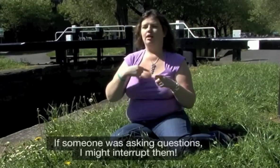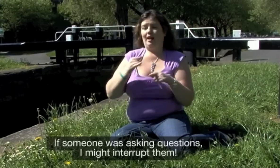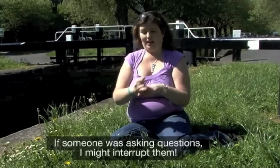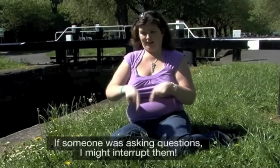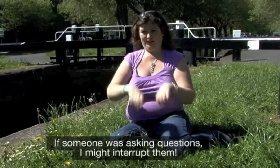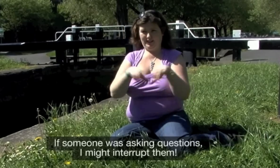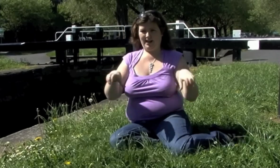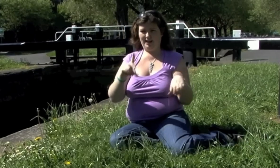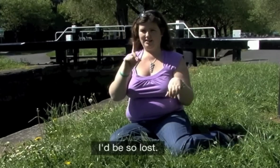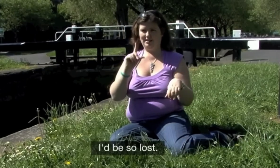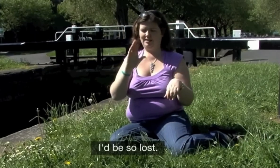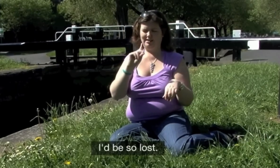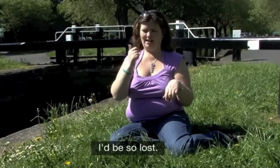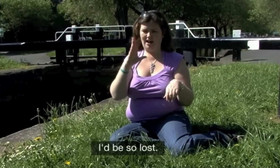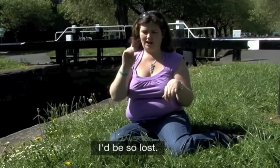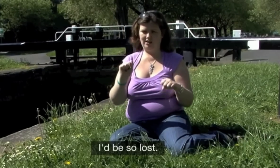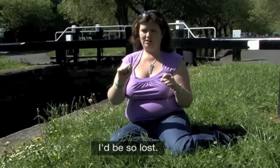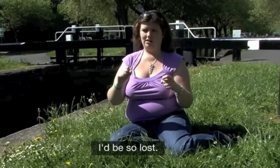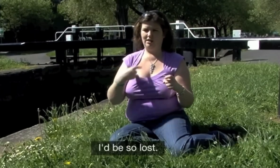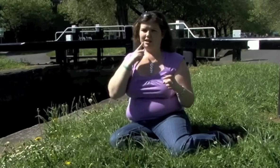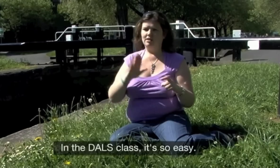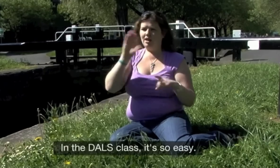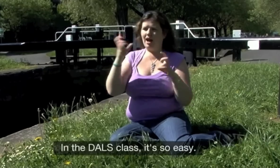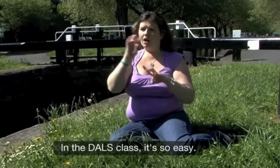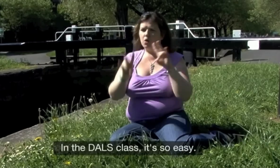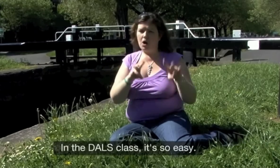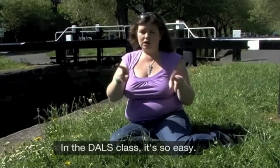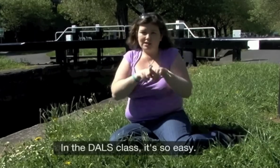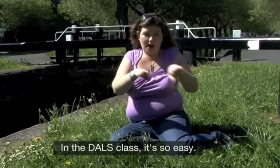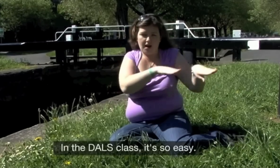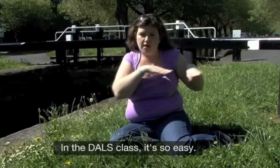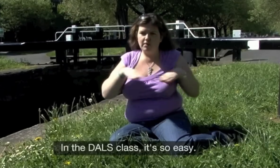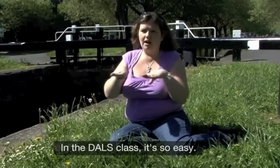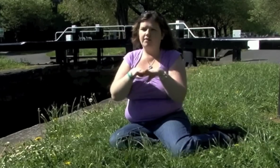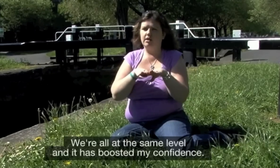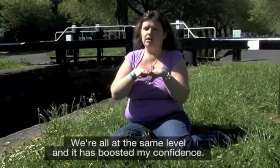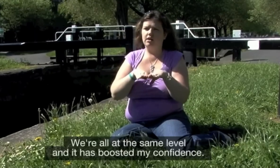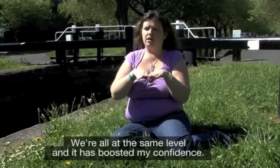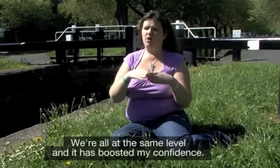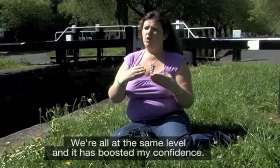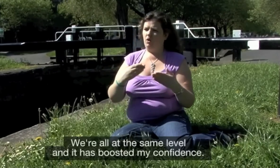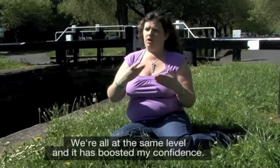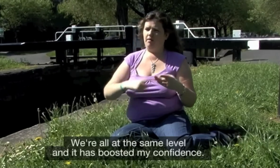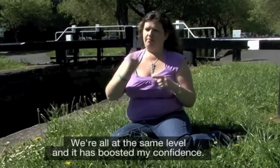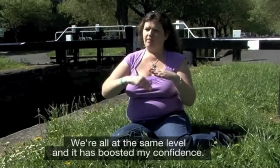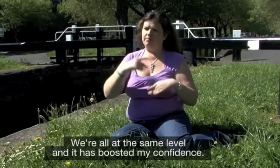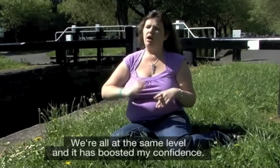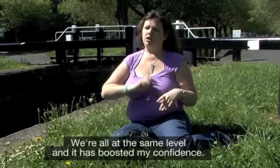them. I'd be so lost. In the DALS class, it's so easy. We're all at the same level, and it has boosted my